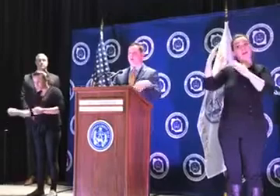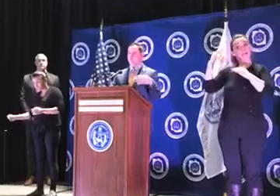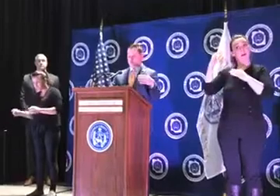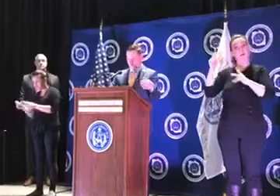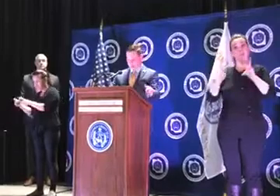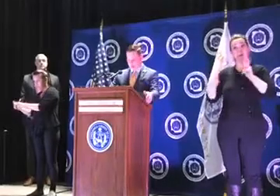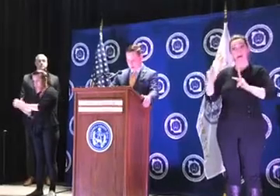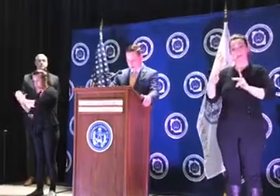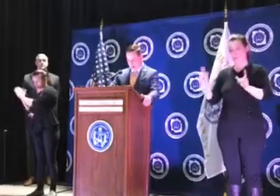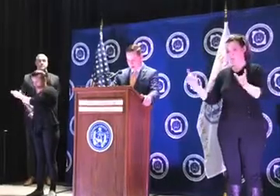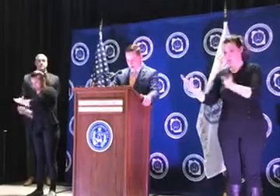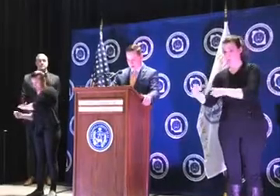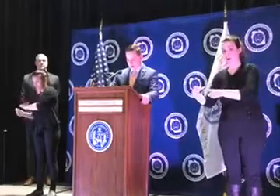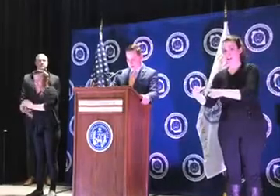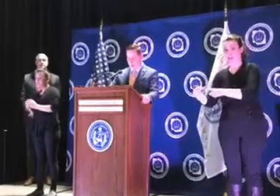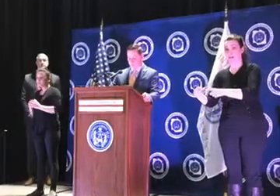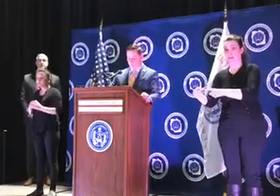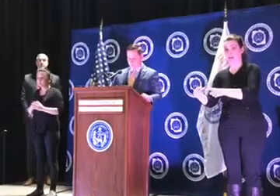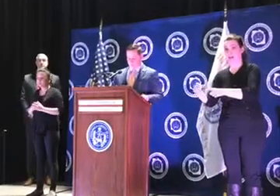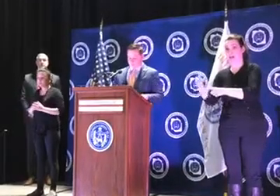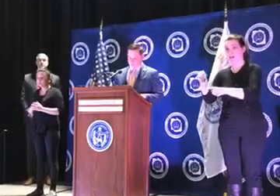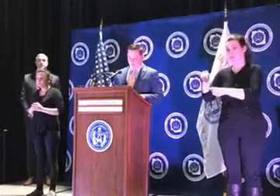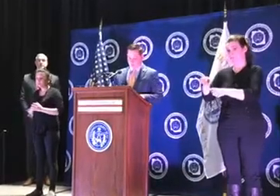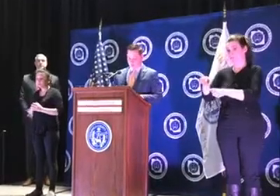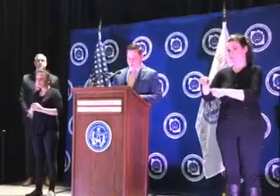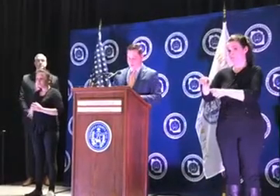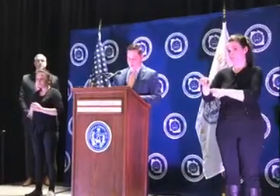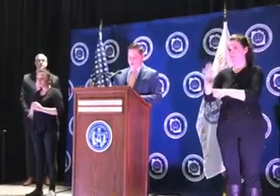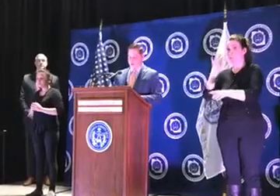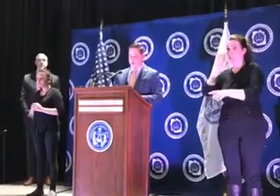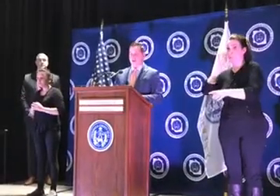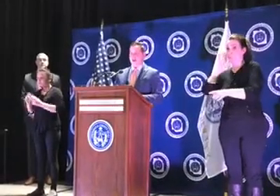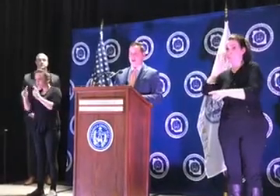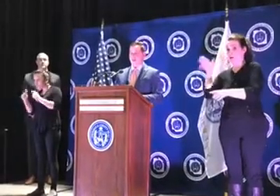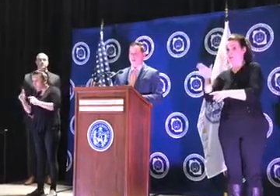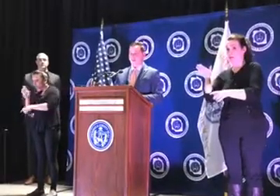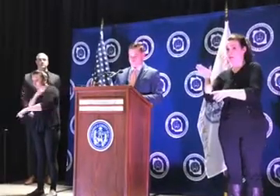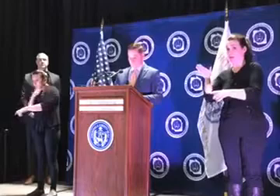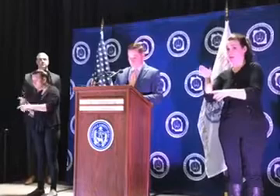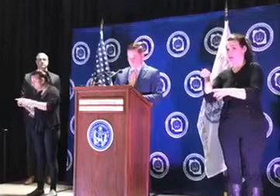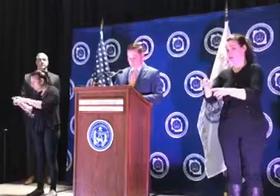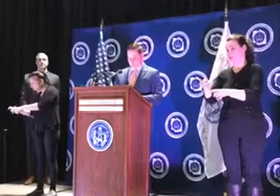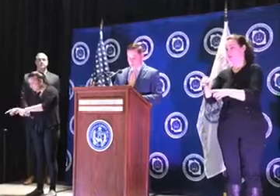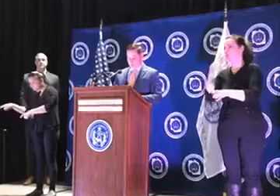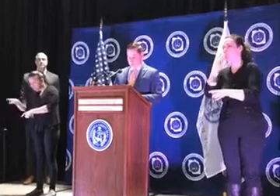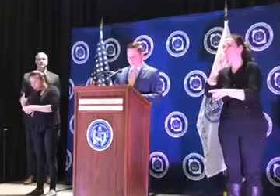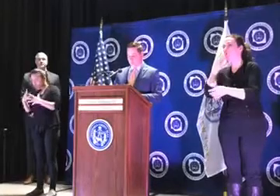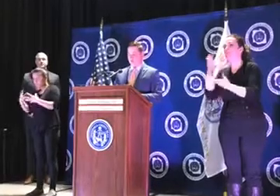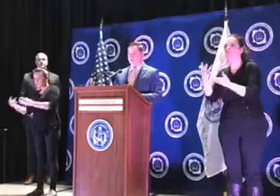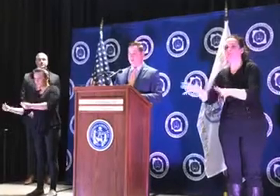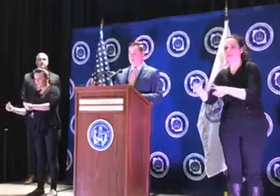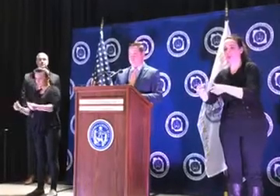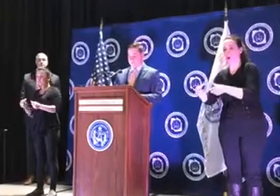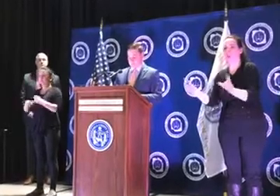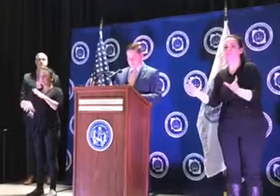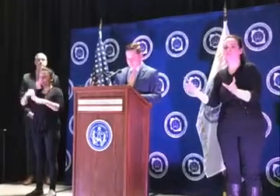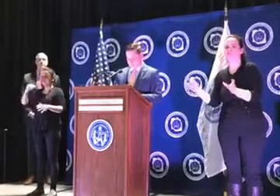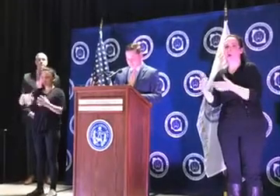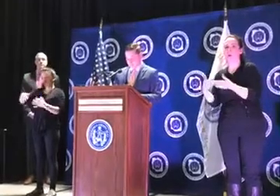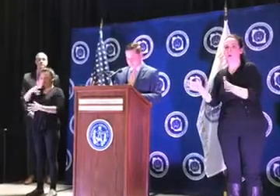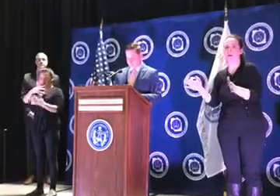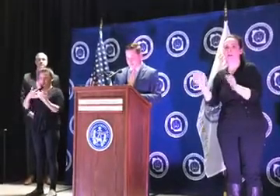is a moving target as well. Let's break this down by geography. City of Syracuse,